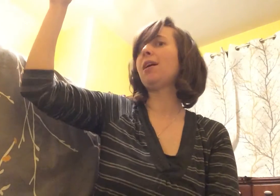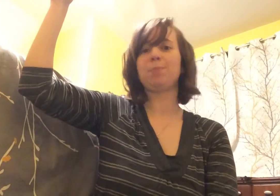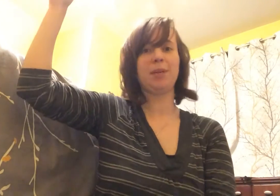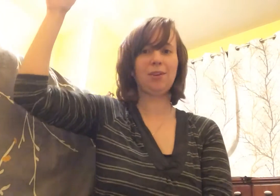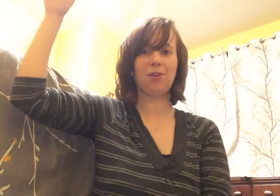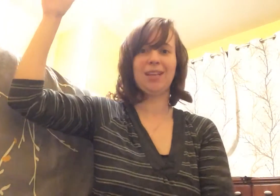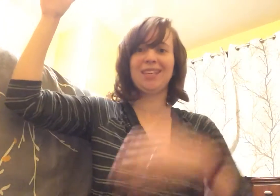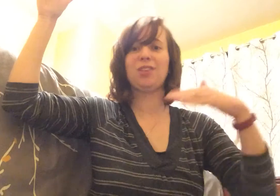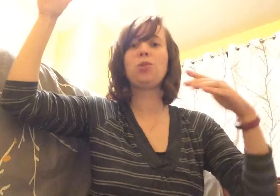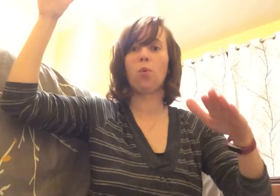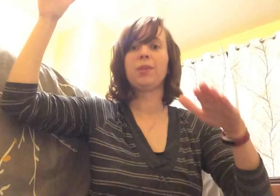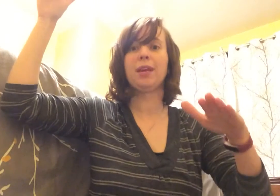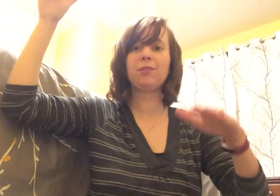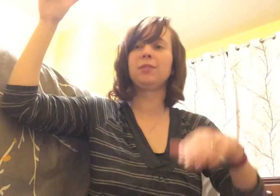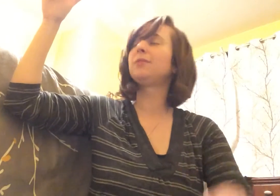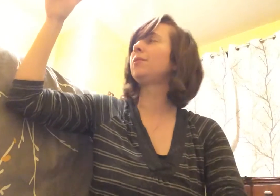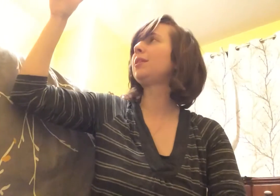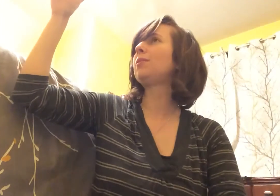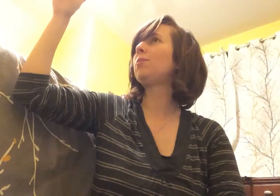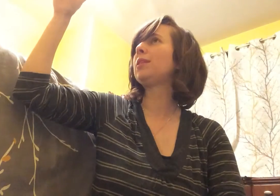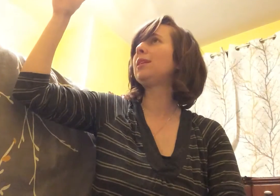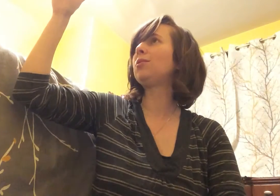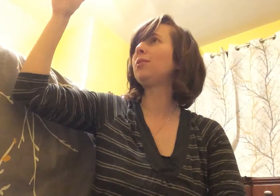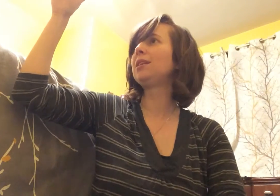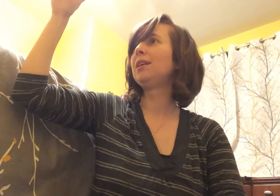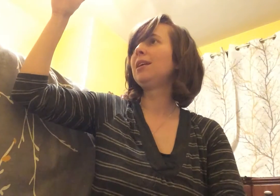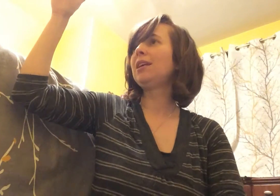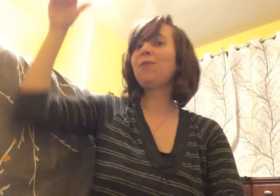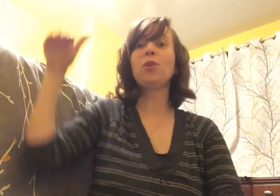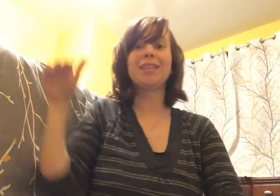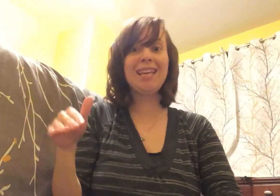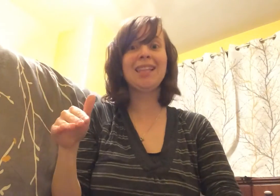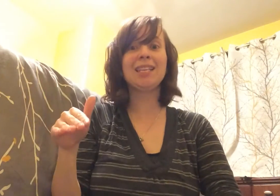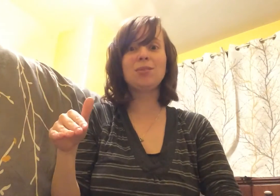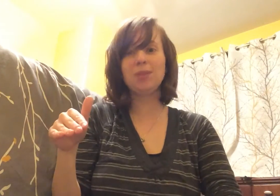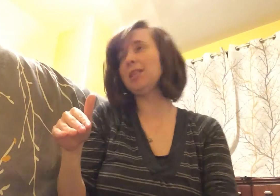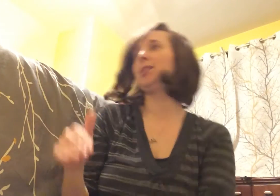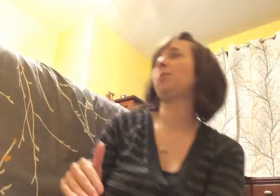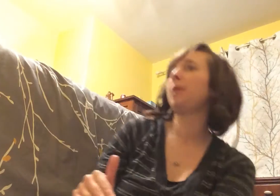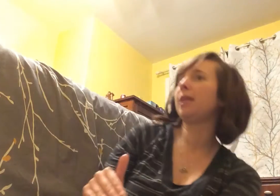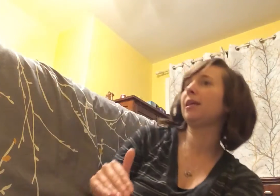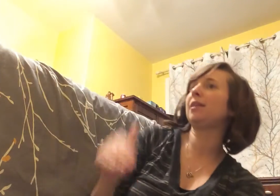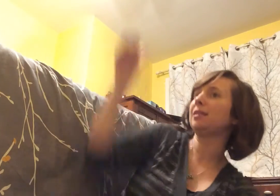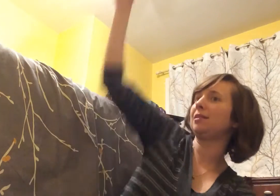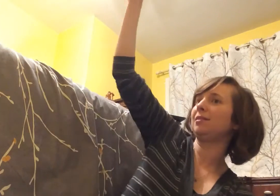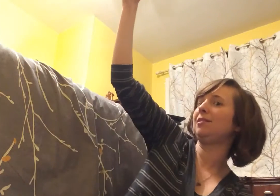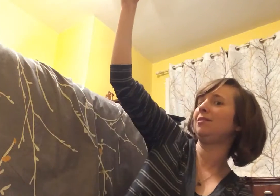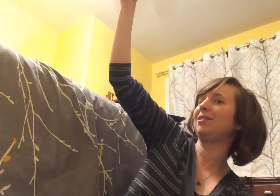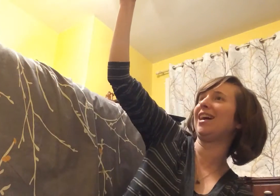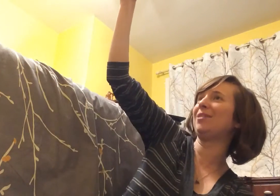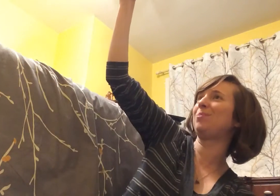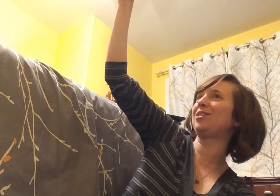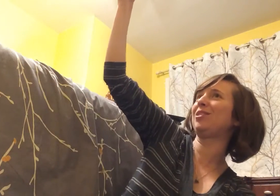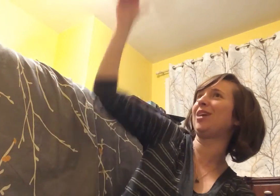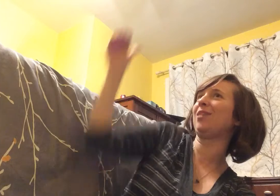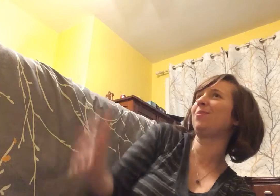up here at like your level with an adult. If you're a kid that's doing this, it would be like this. You kind of put like